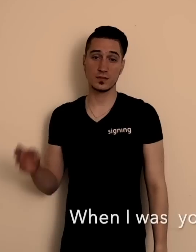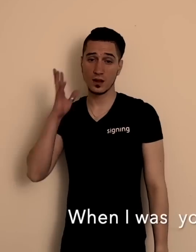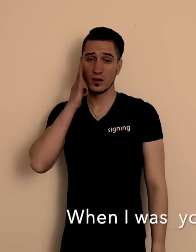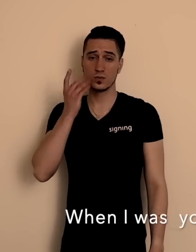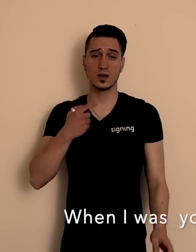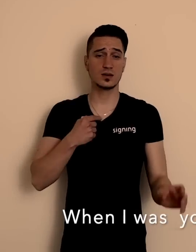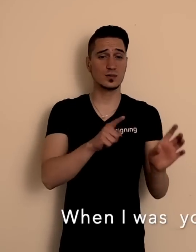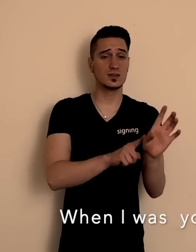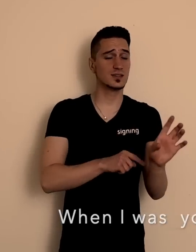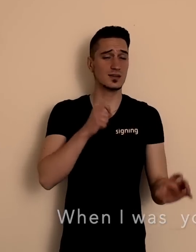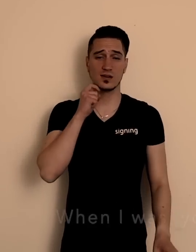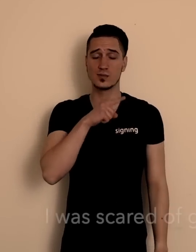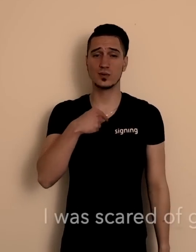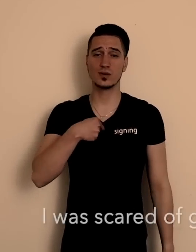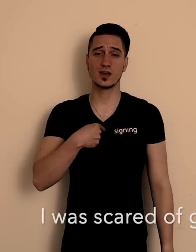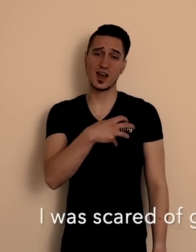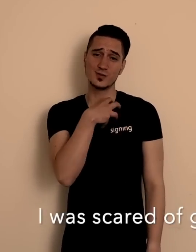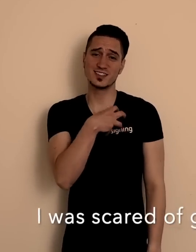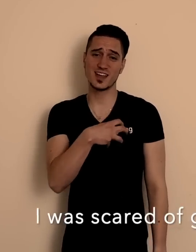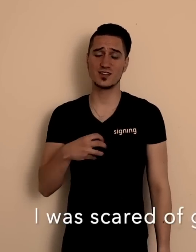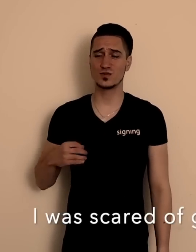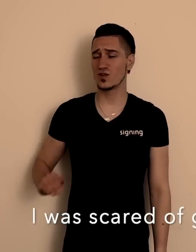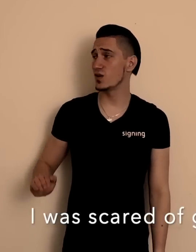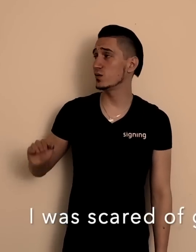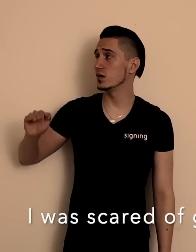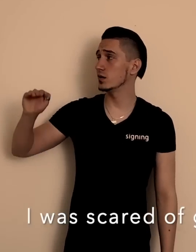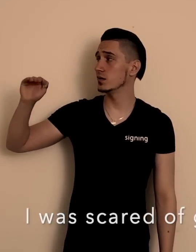When I was a young boy I was scared of growing up